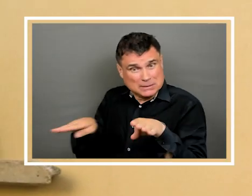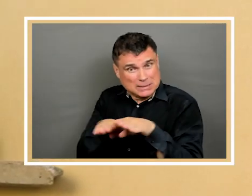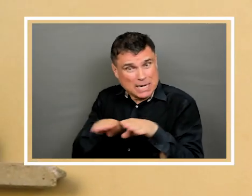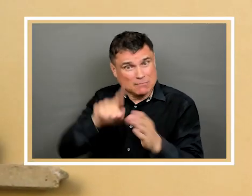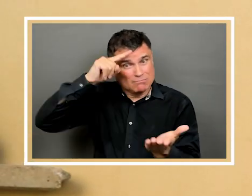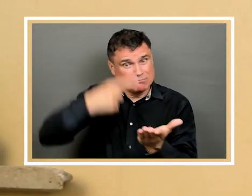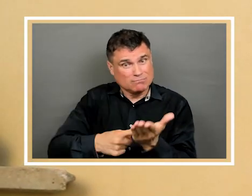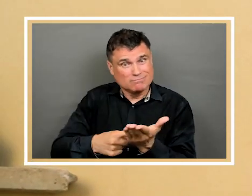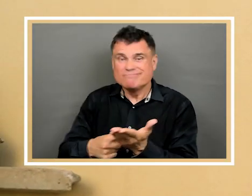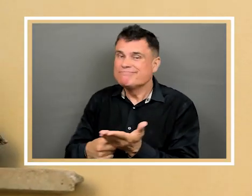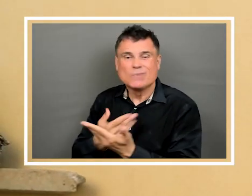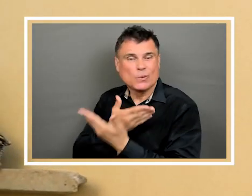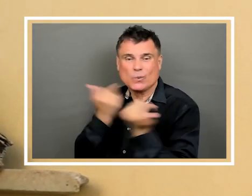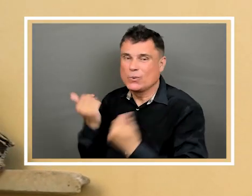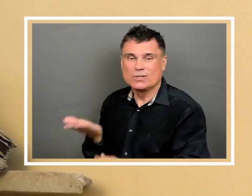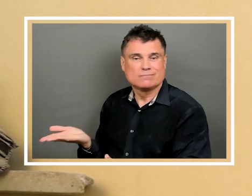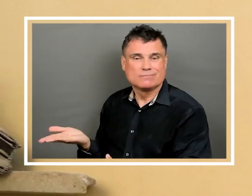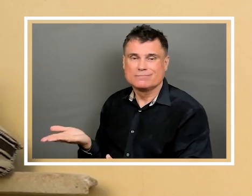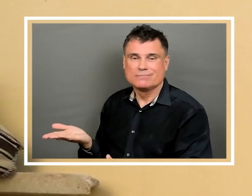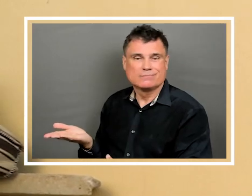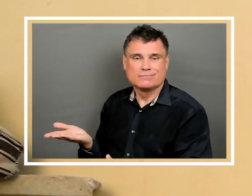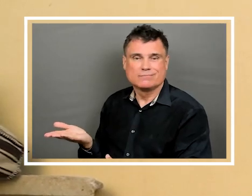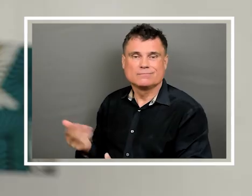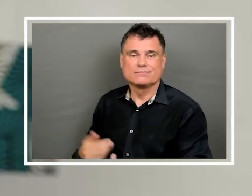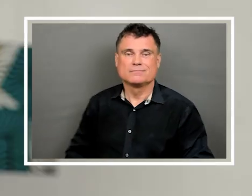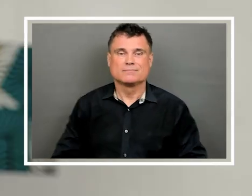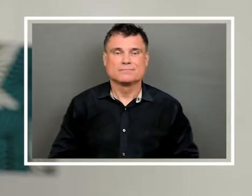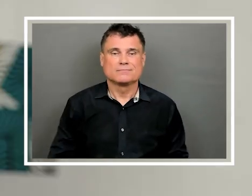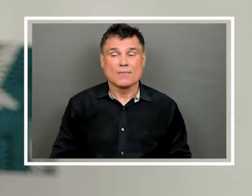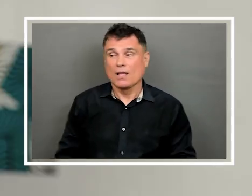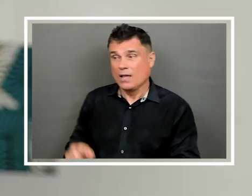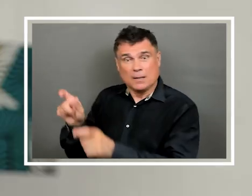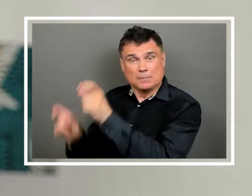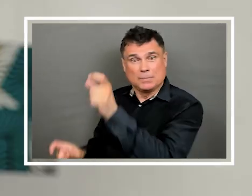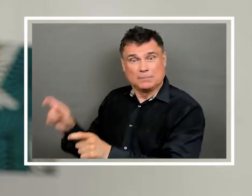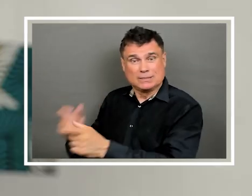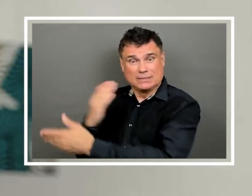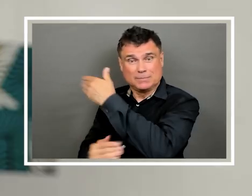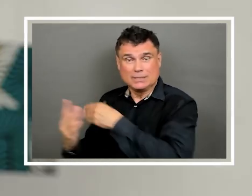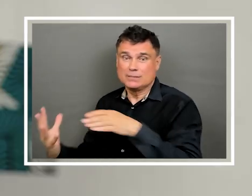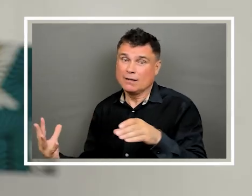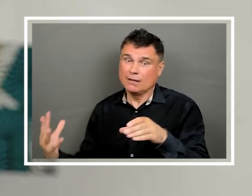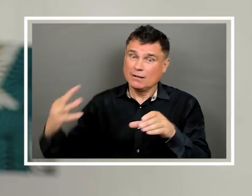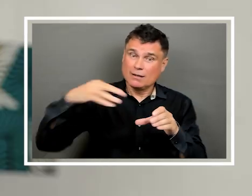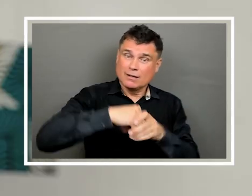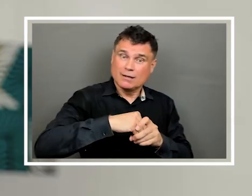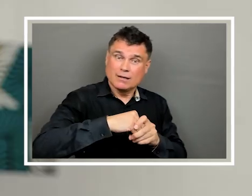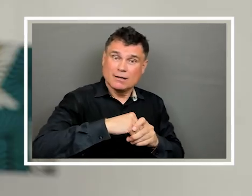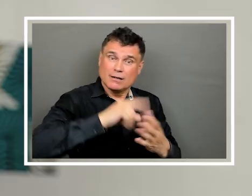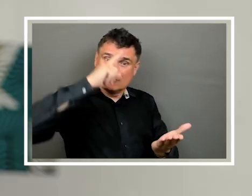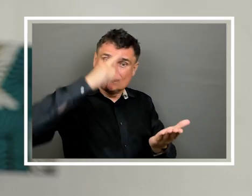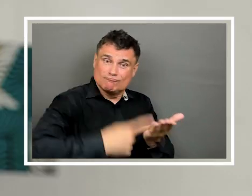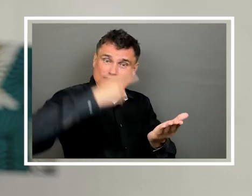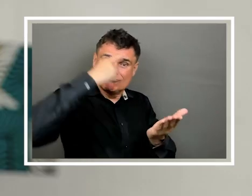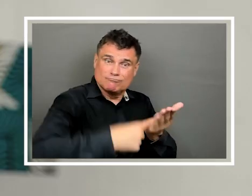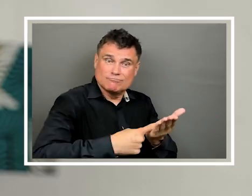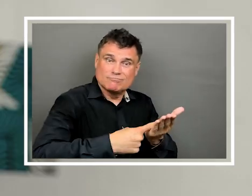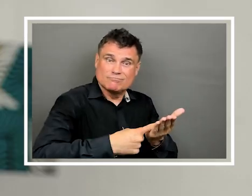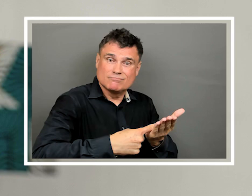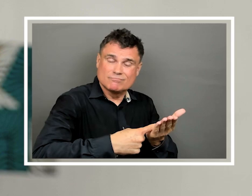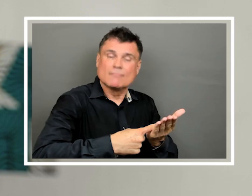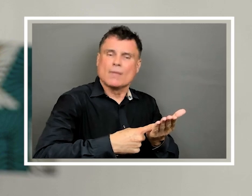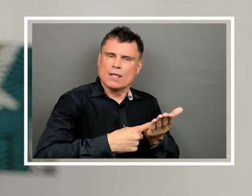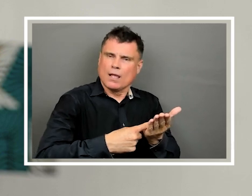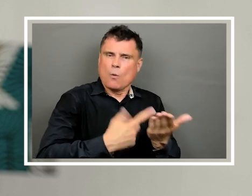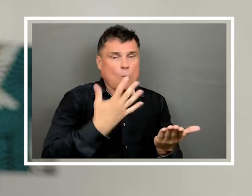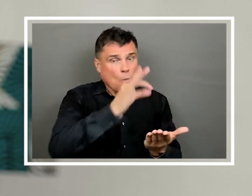to the participation of persons with disabilities. Participation for persons with disabilities means we are involved